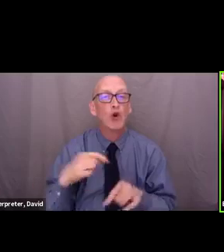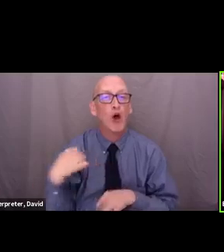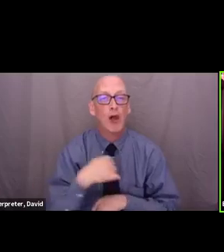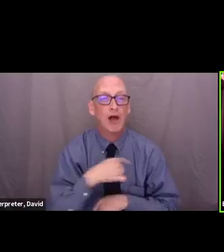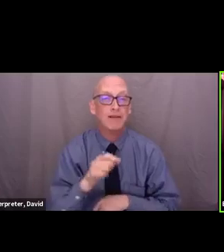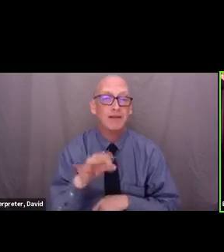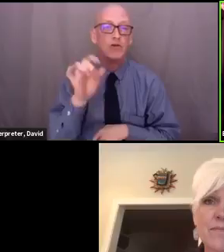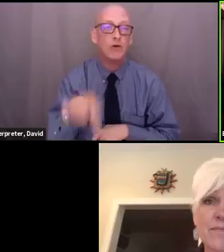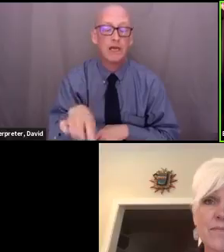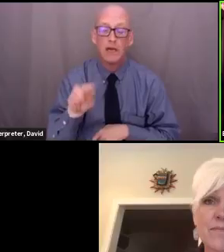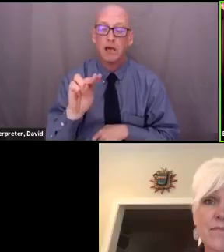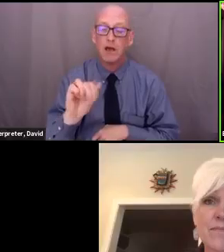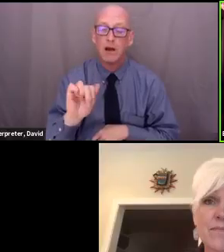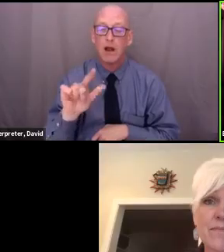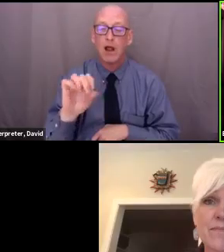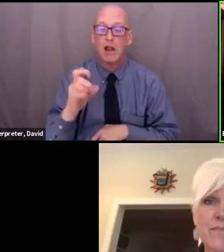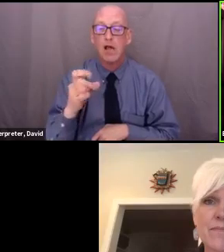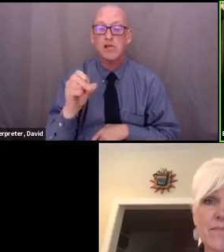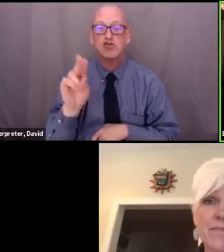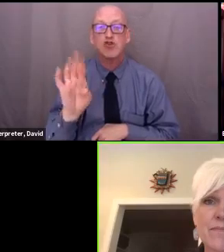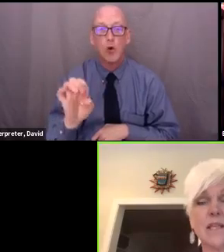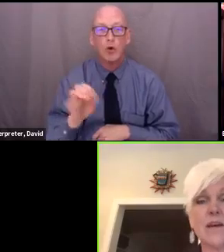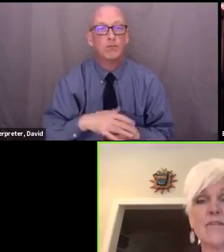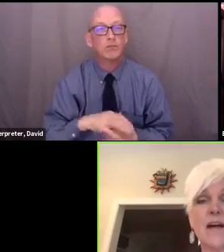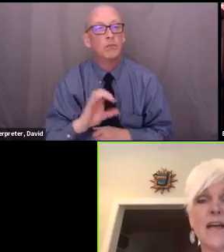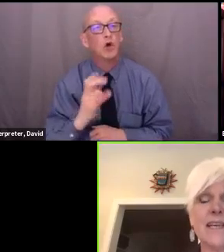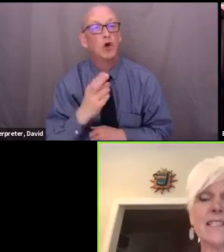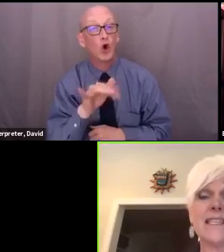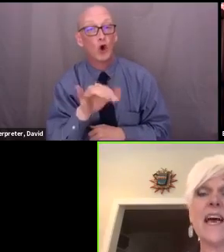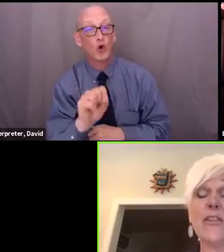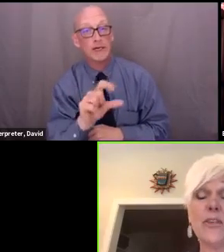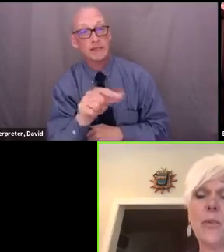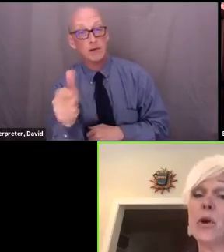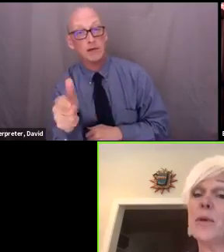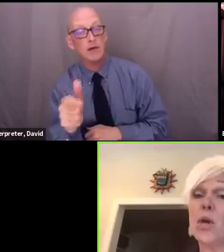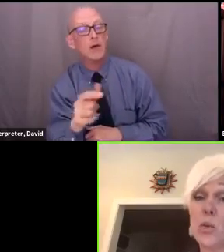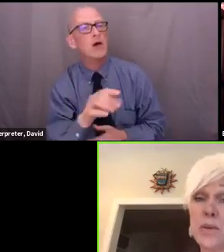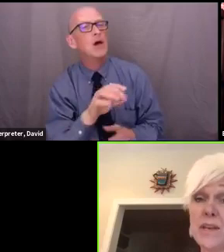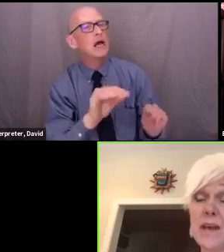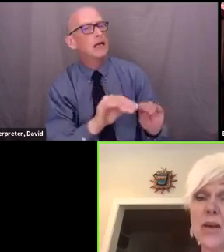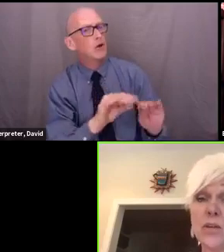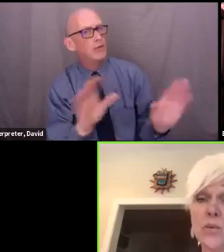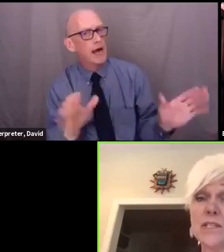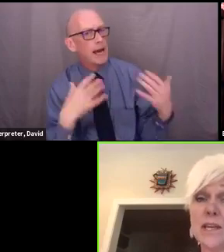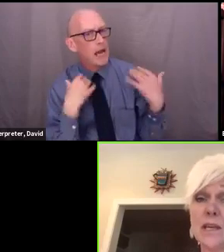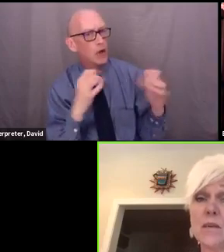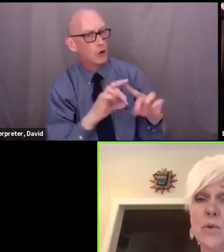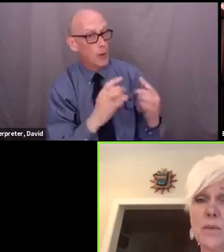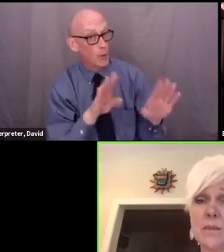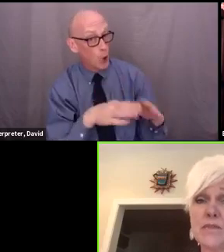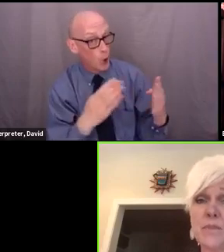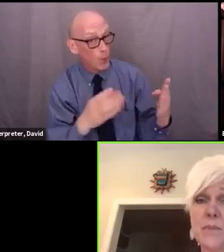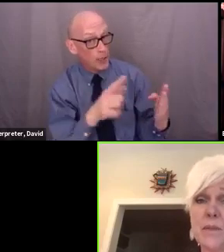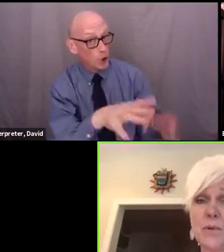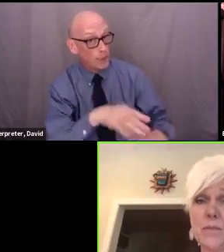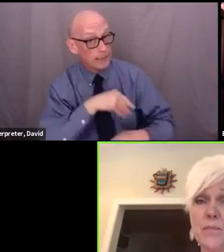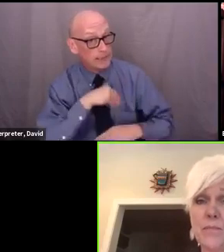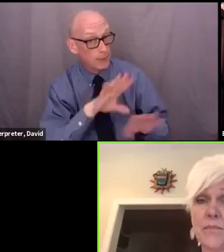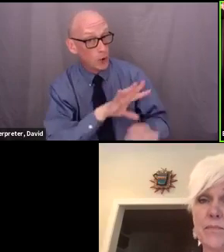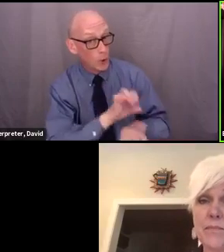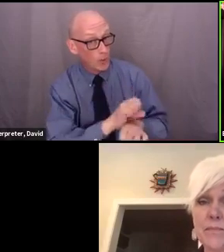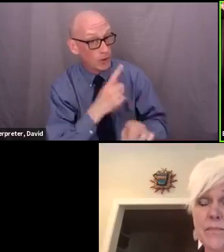the naloxone. And Eric, just to clarify, is the health department open now? You are taking appointments from